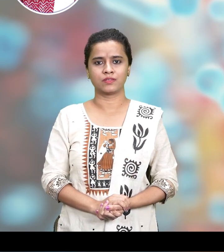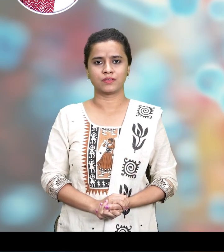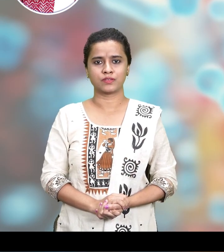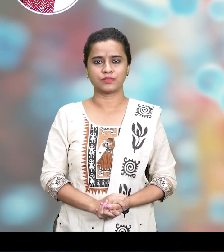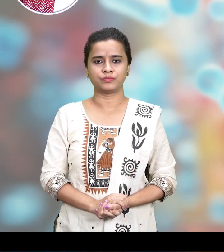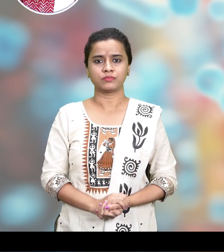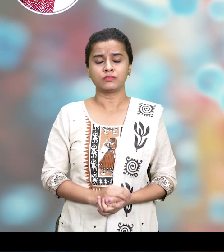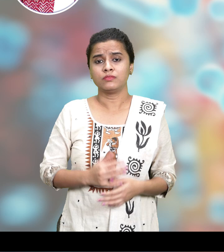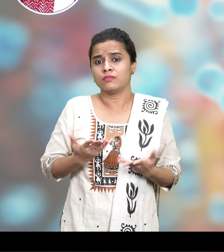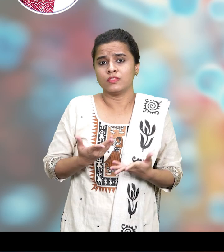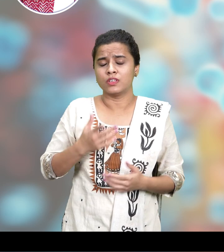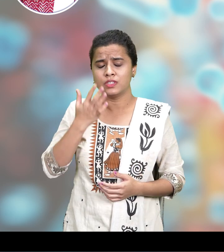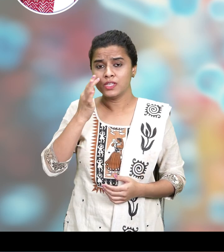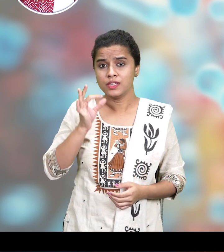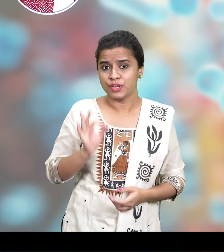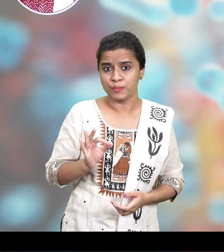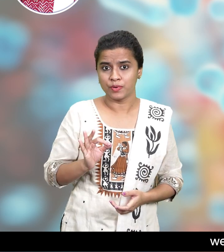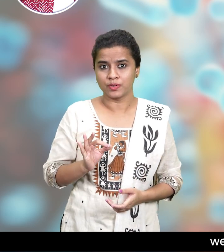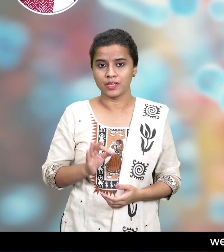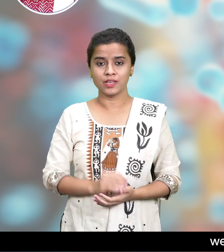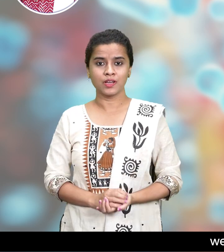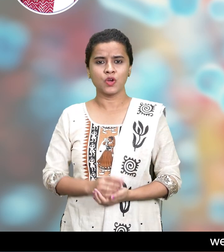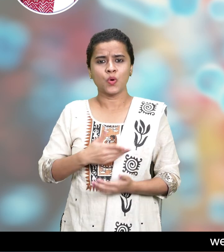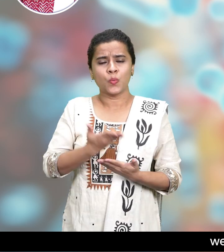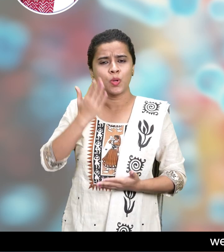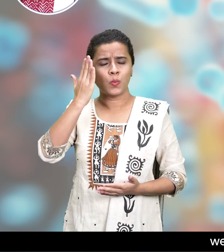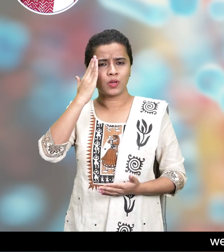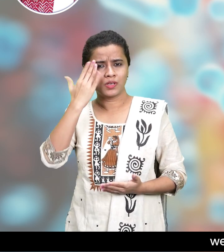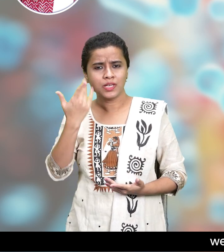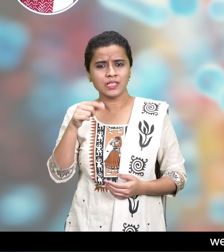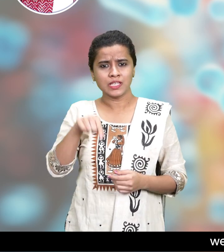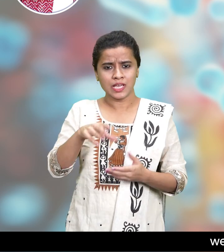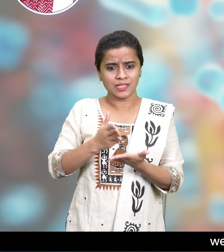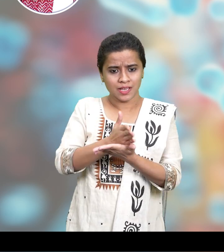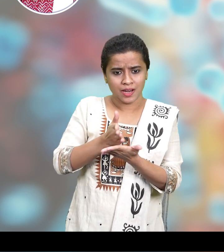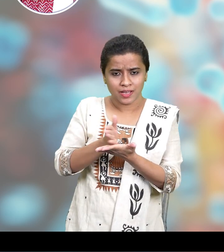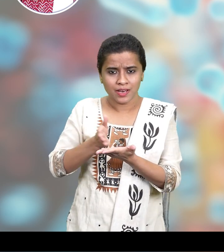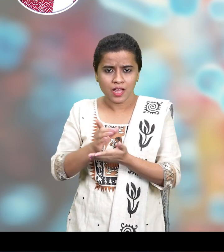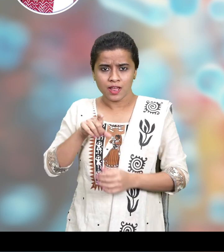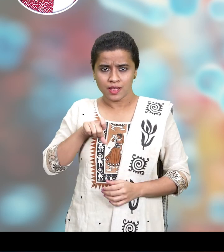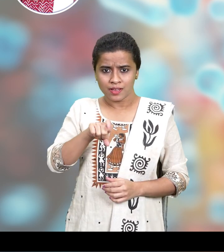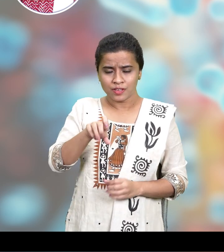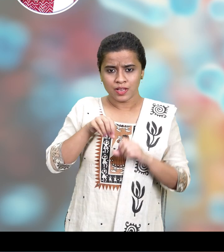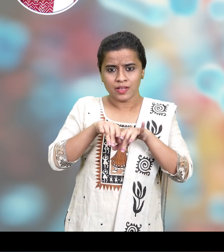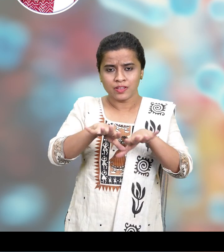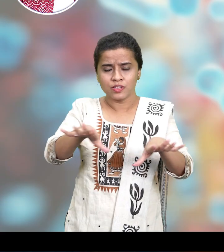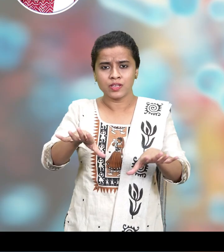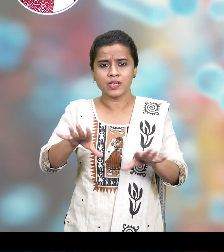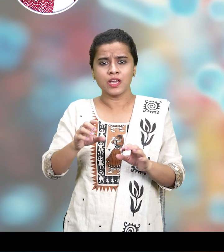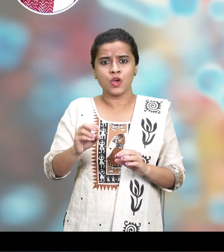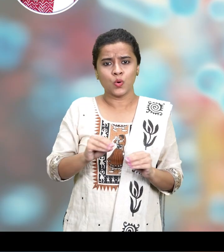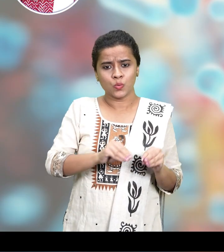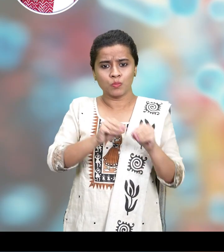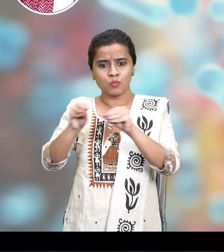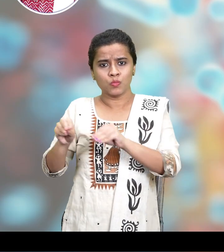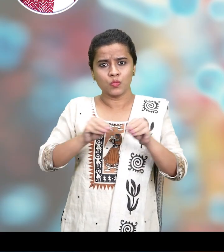Why is it important that we think of these categories of infectious agents?